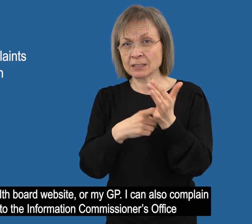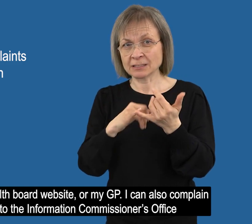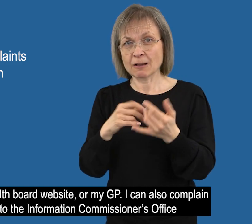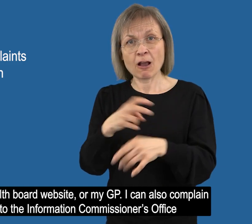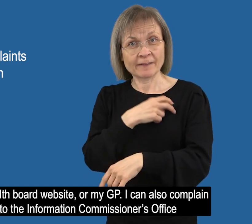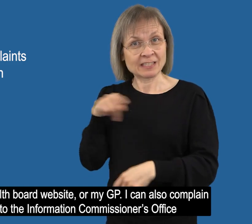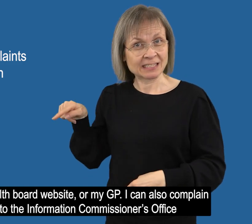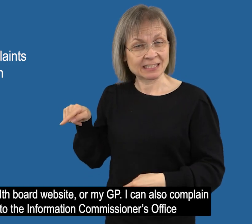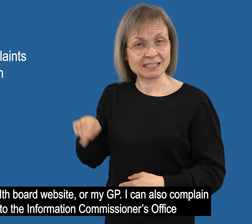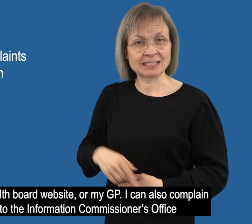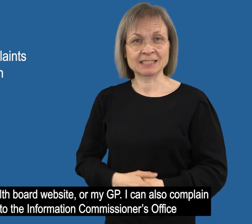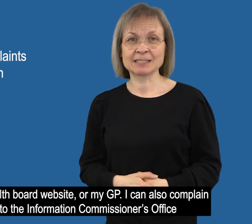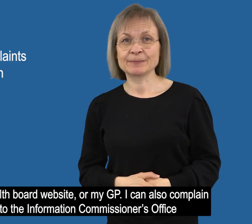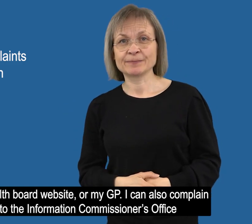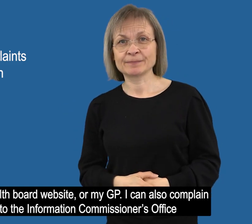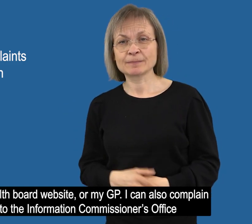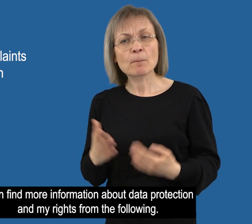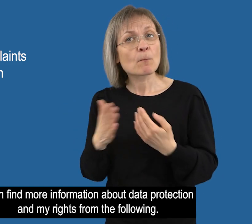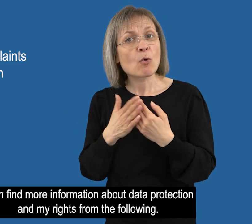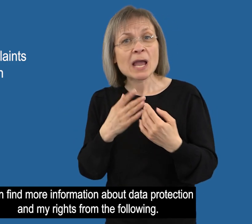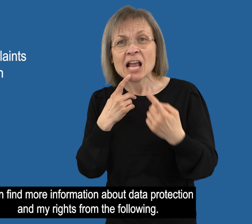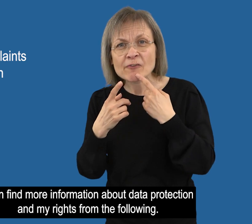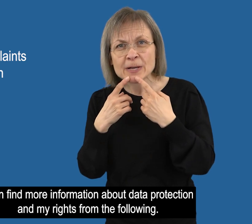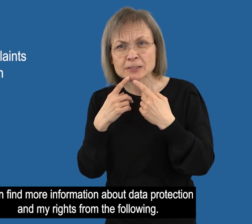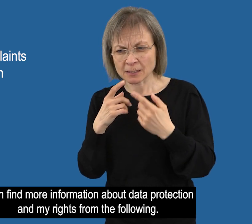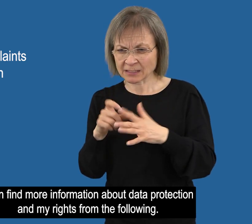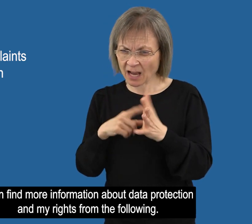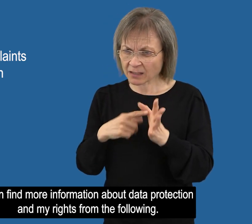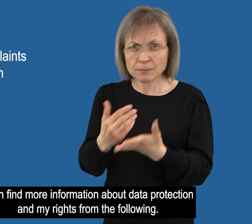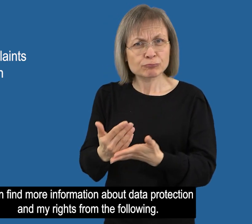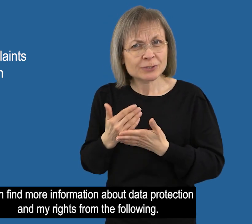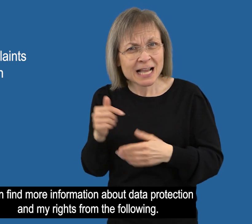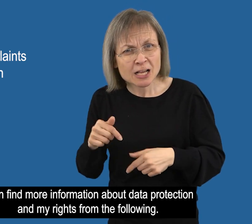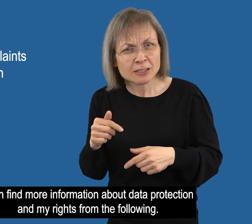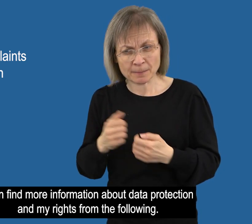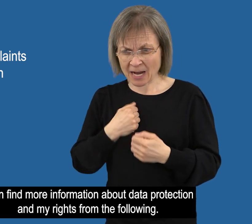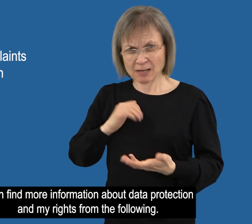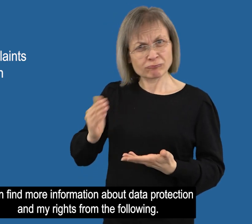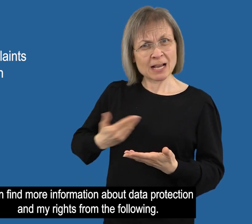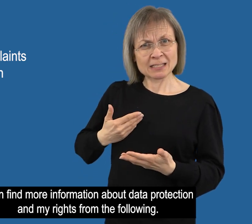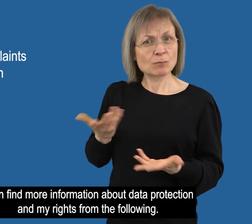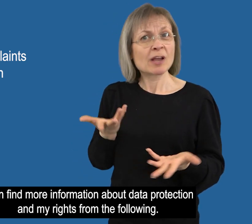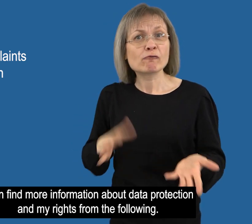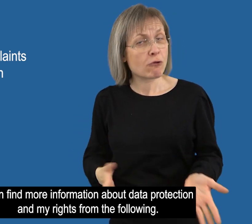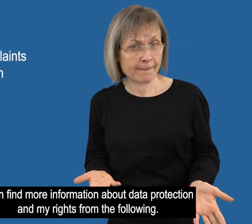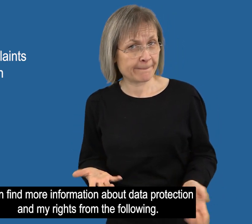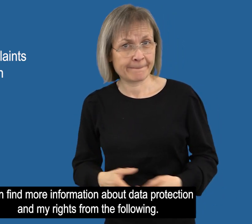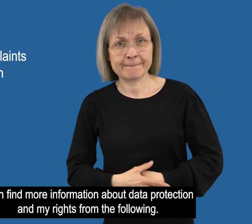Office. I can find more information about data protection and my rights from the following: the